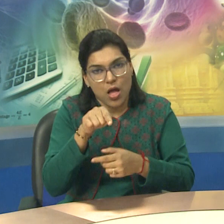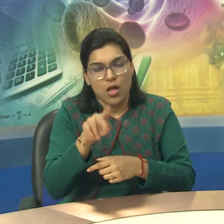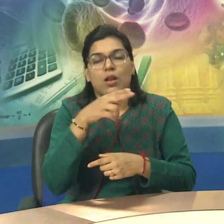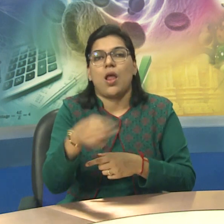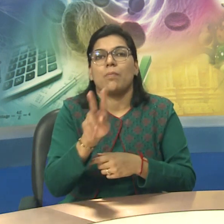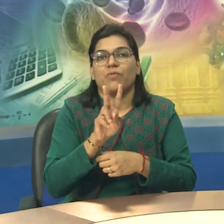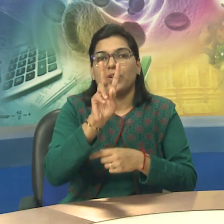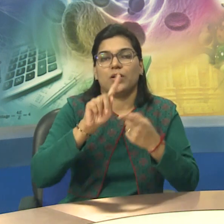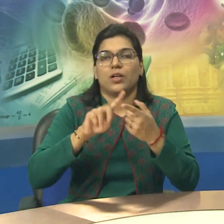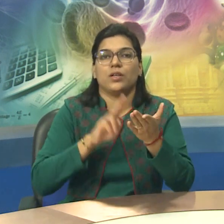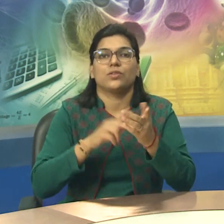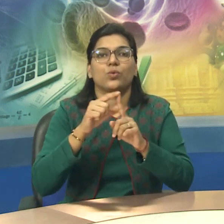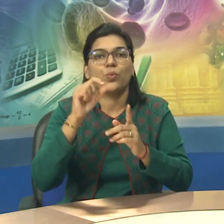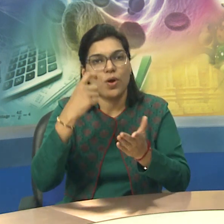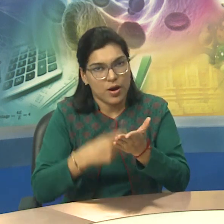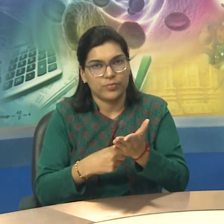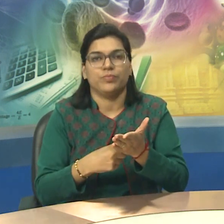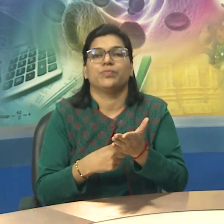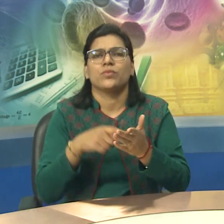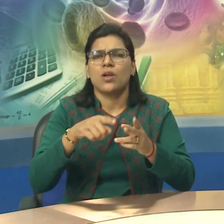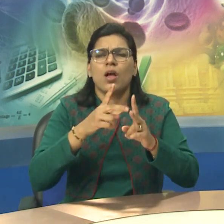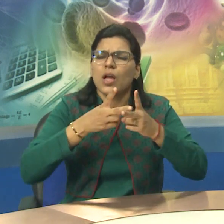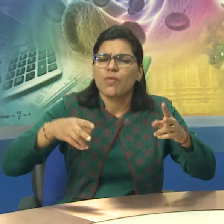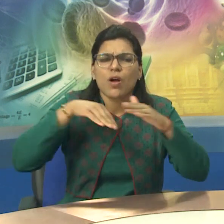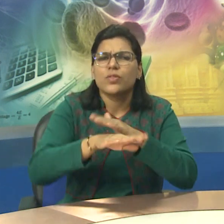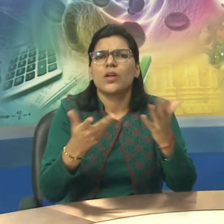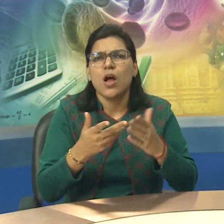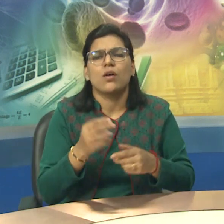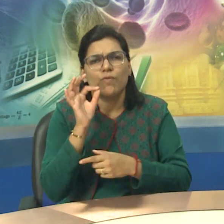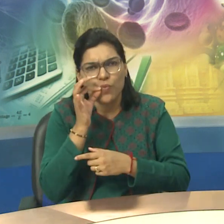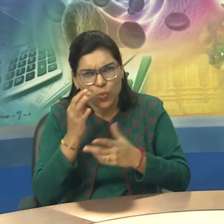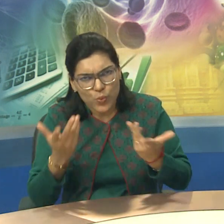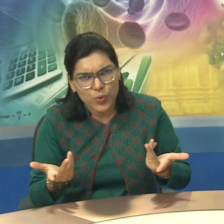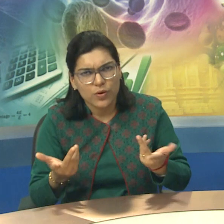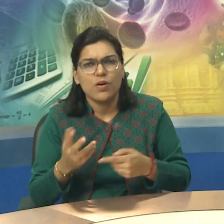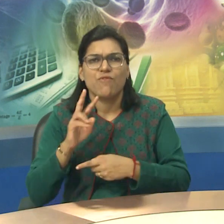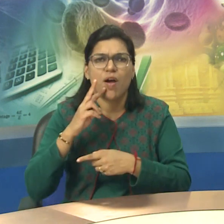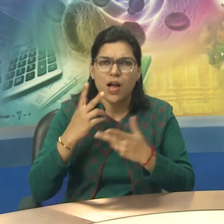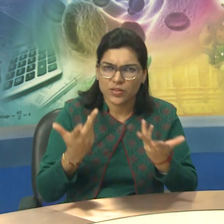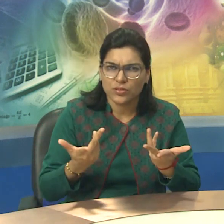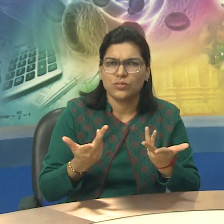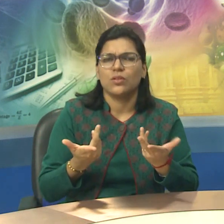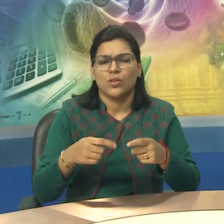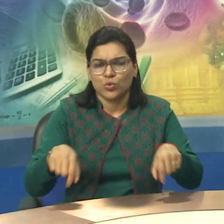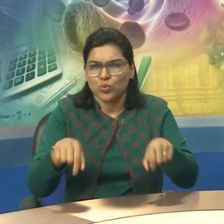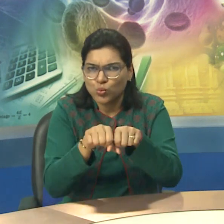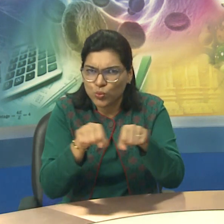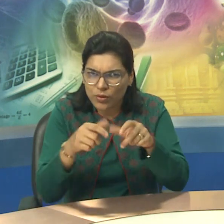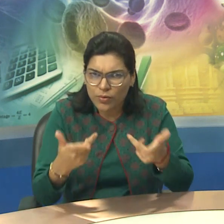Vendor are the one who have fixed shop or they can move from one place to another. All of them